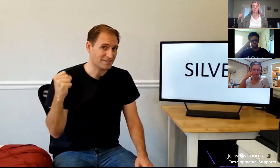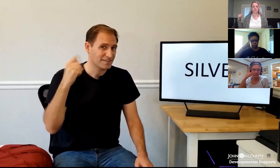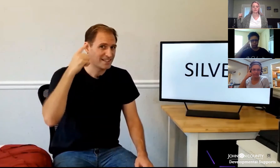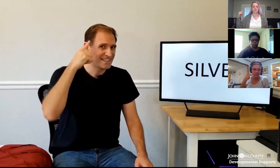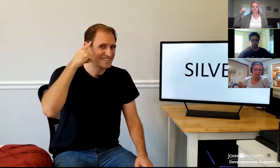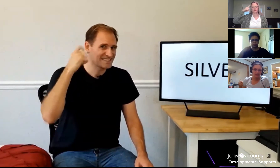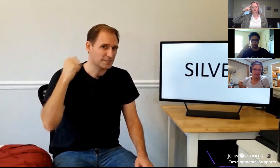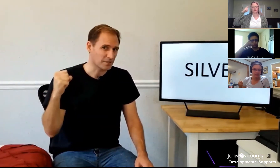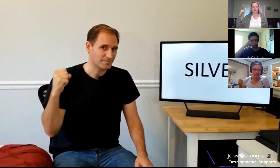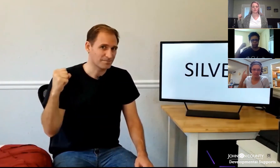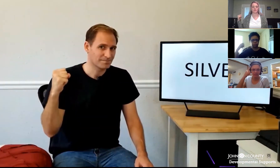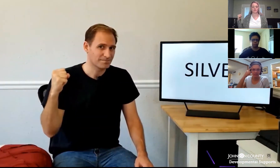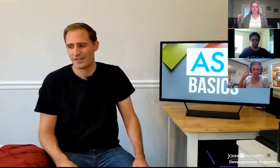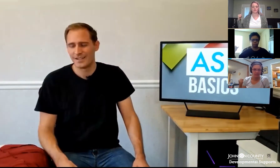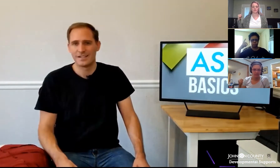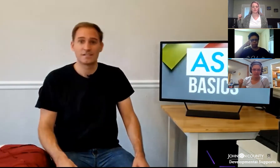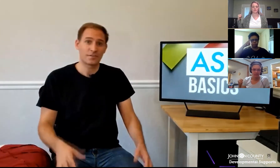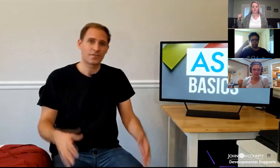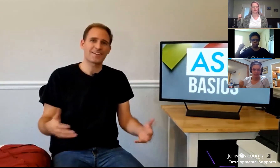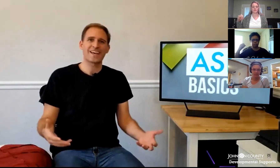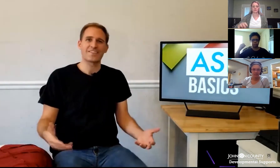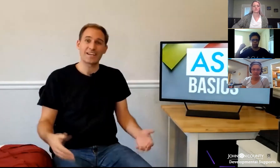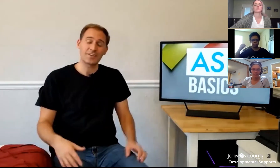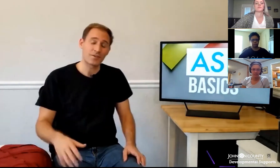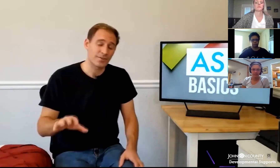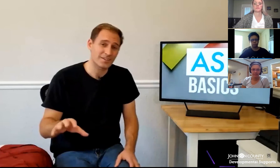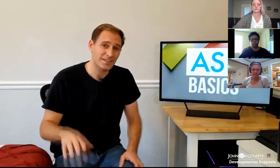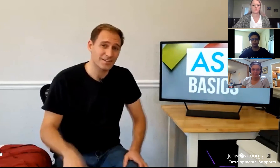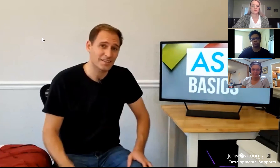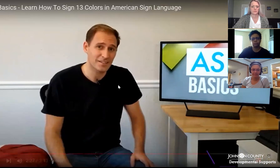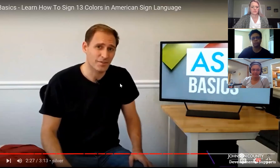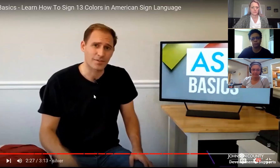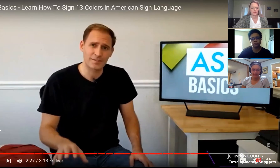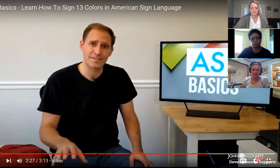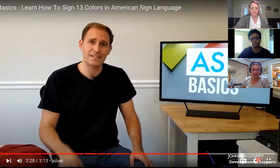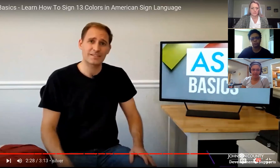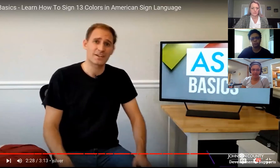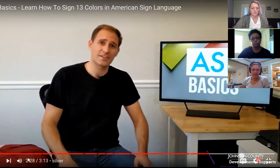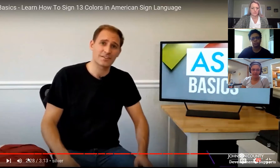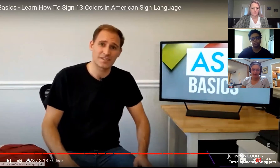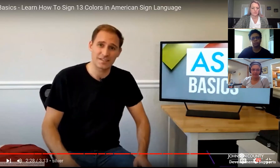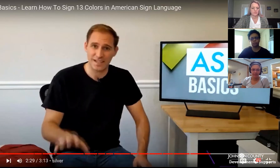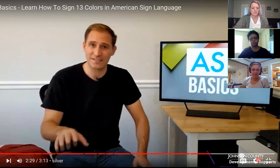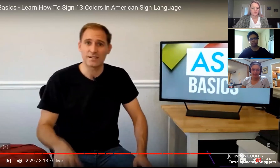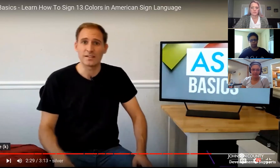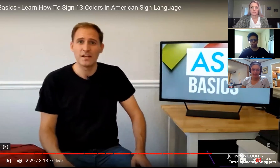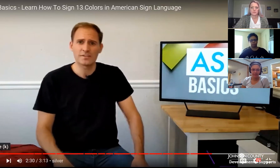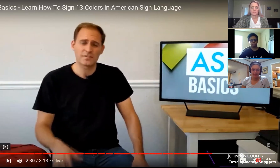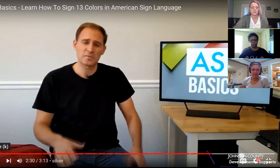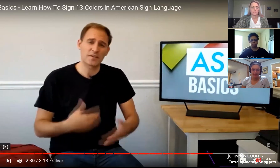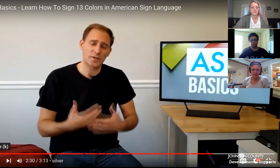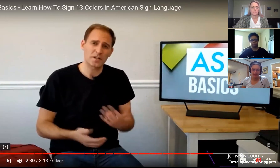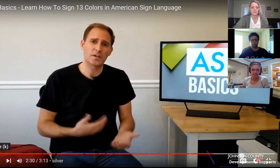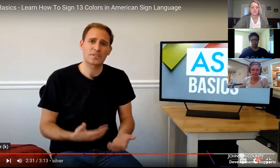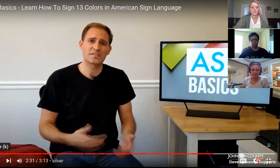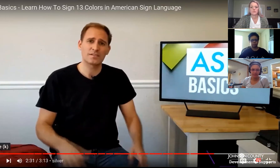S, silver. So there you have it. Now you know 13 signs for 13 different colors in ASL. So